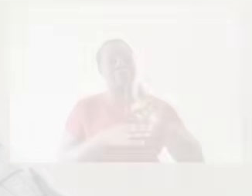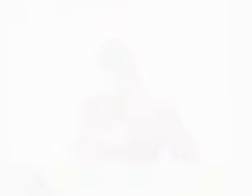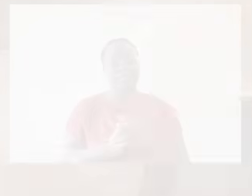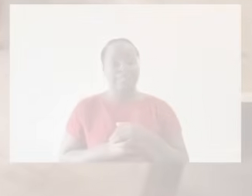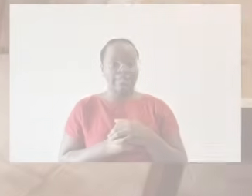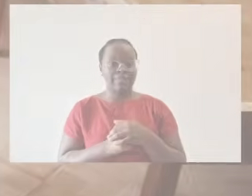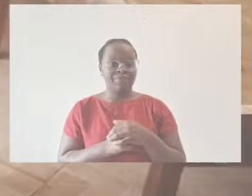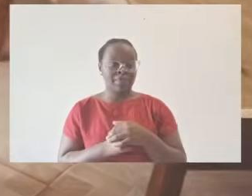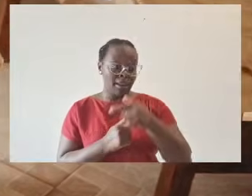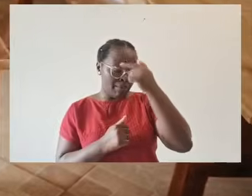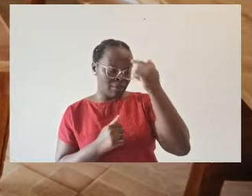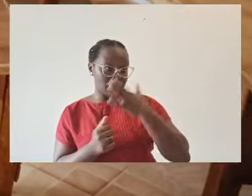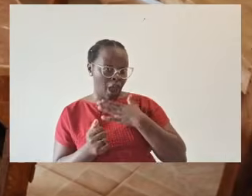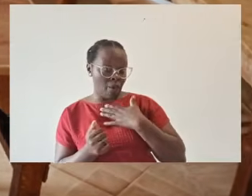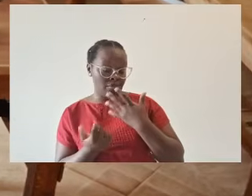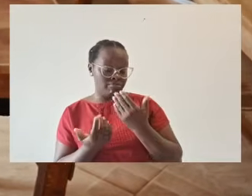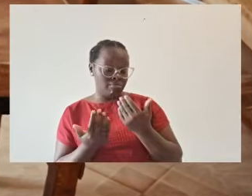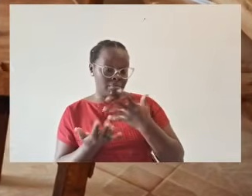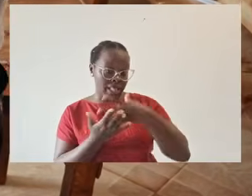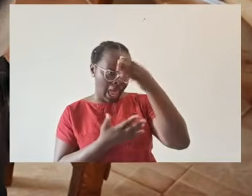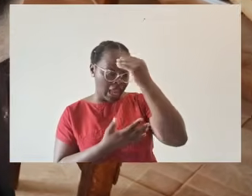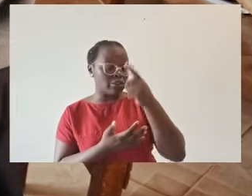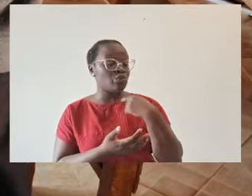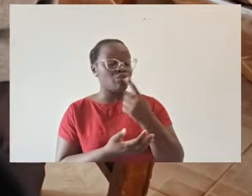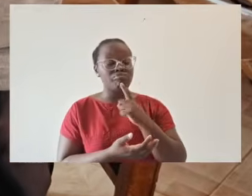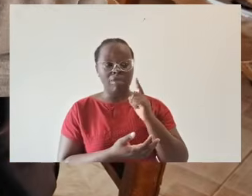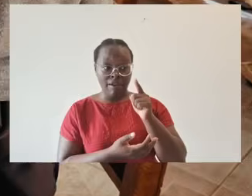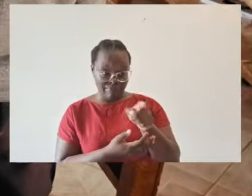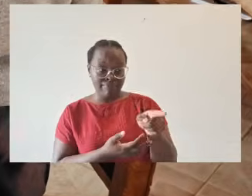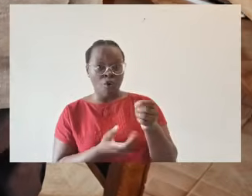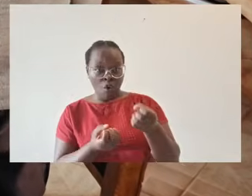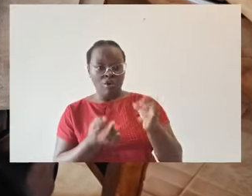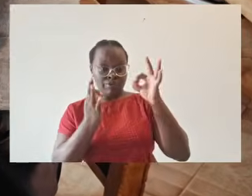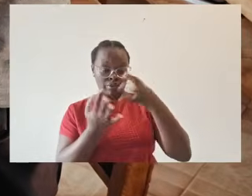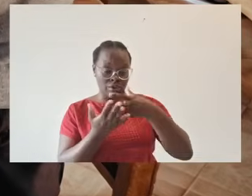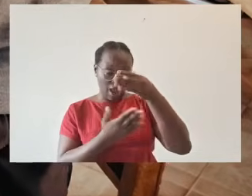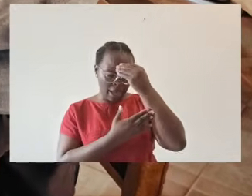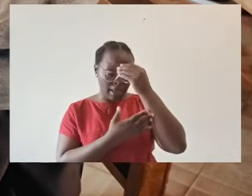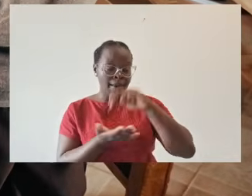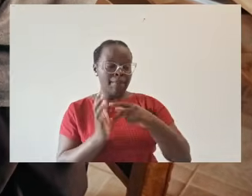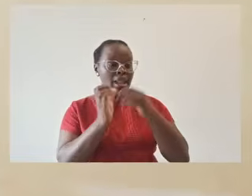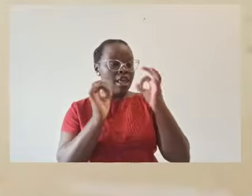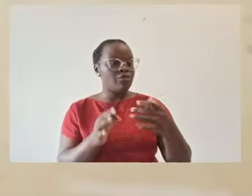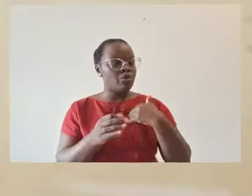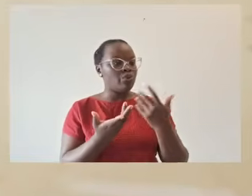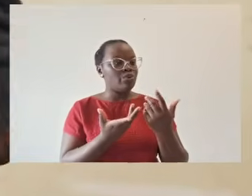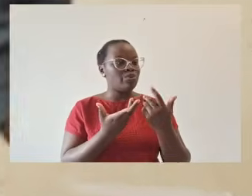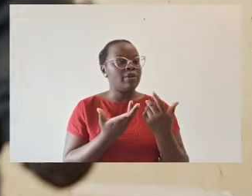taking. Because our learners who are hearing impaired, they are visual learners. So whenever you present them learning